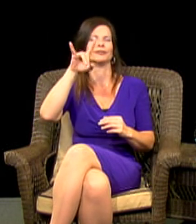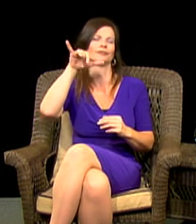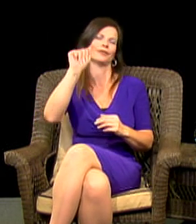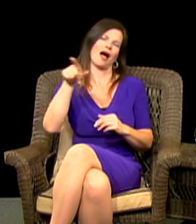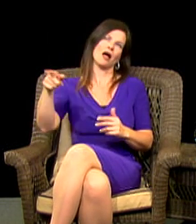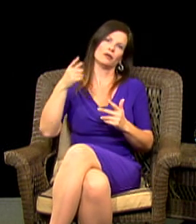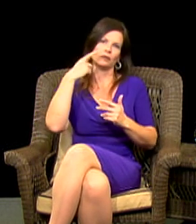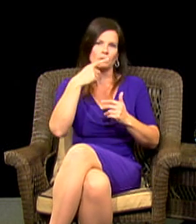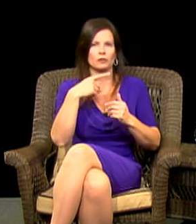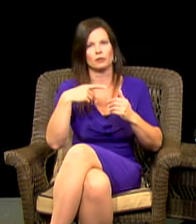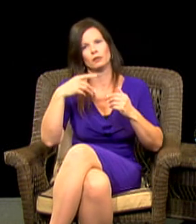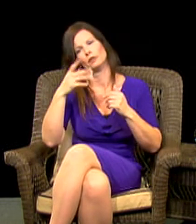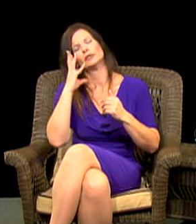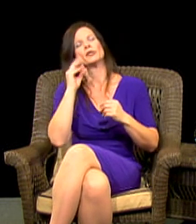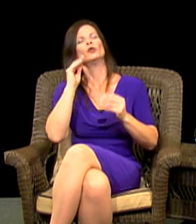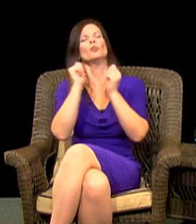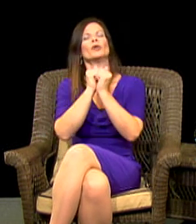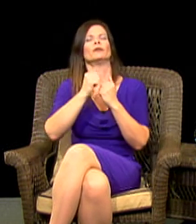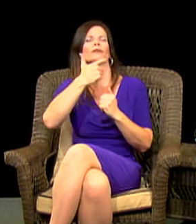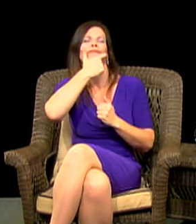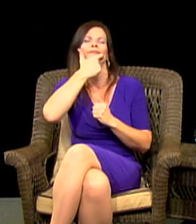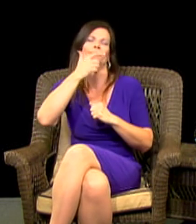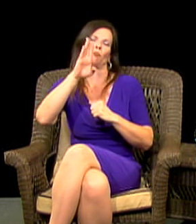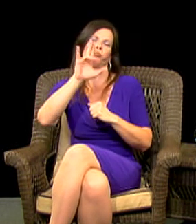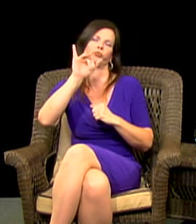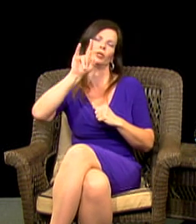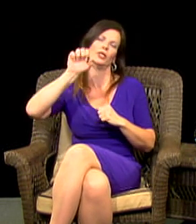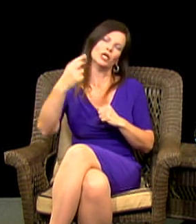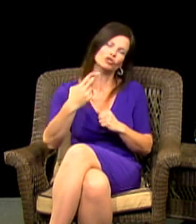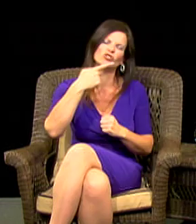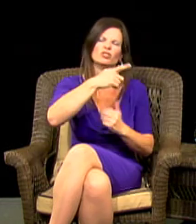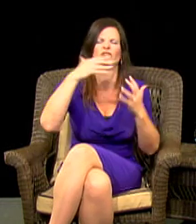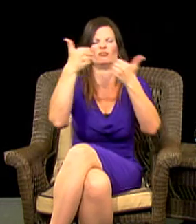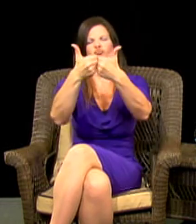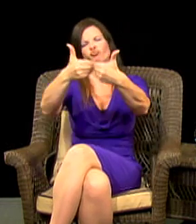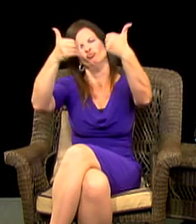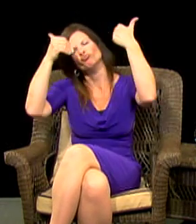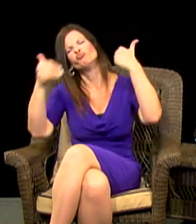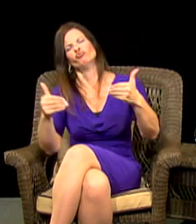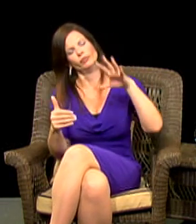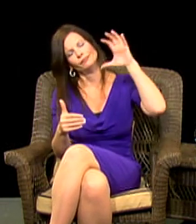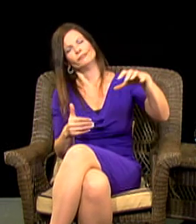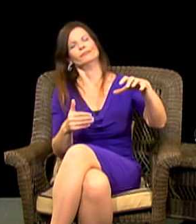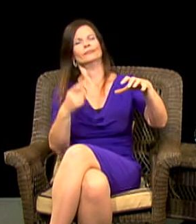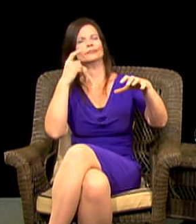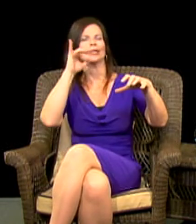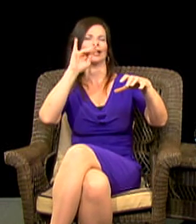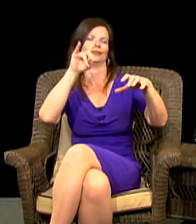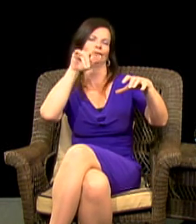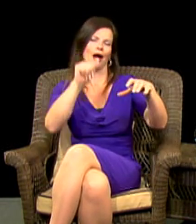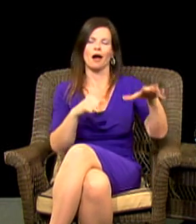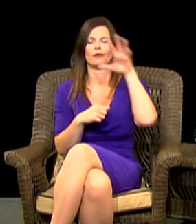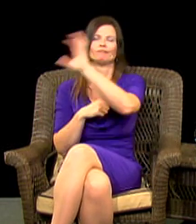leader in India, Mahatma Gandhi. He fought against